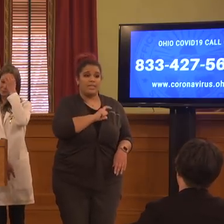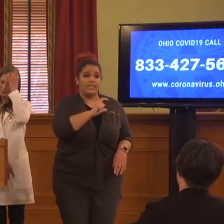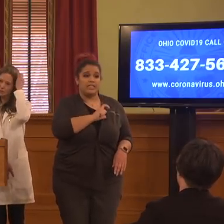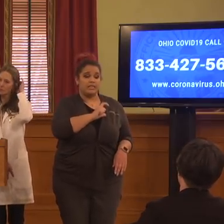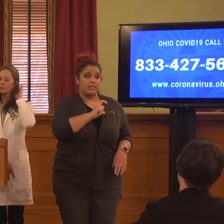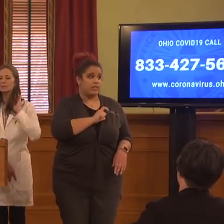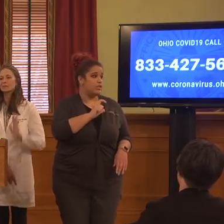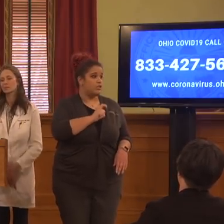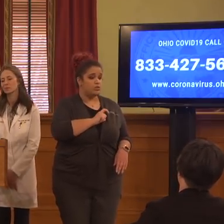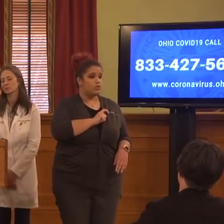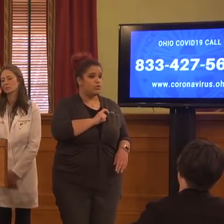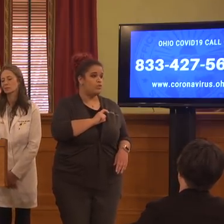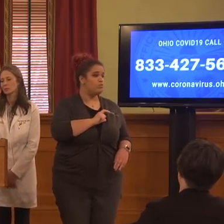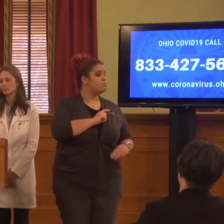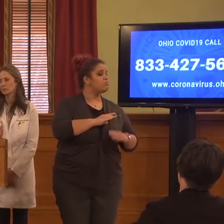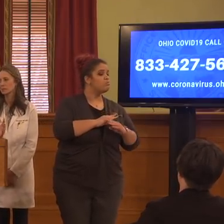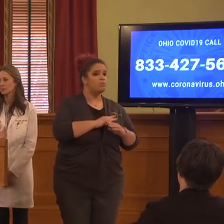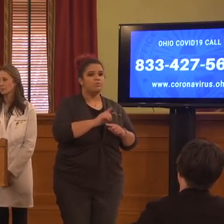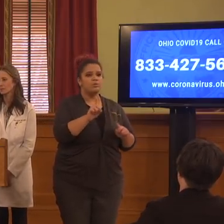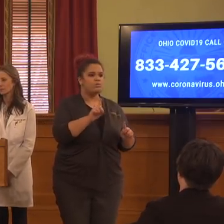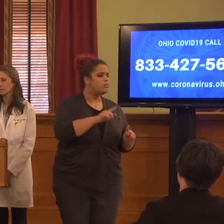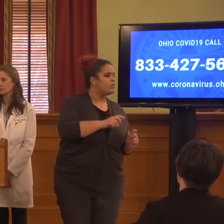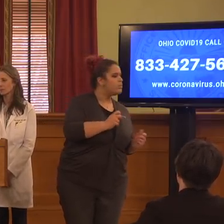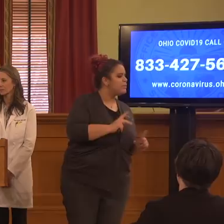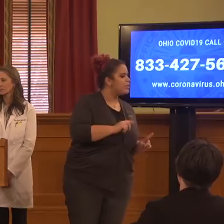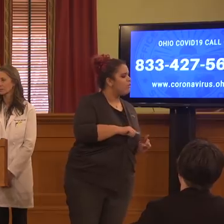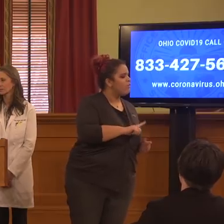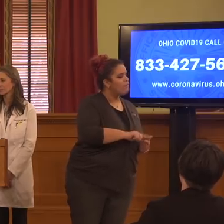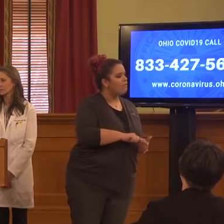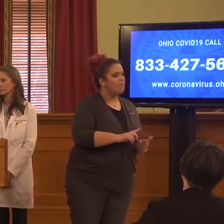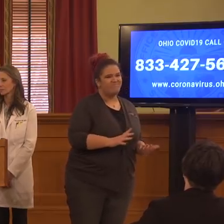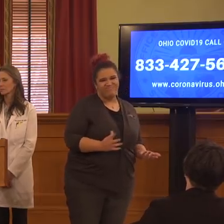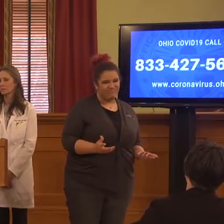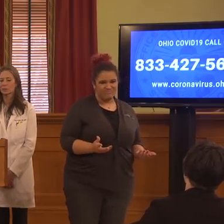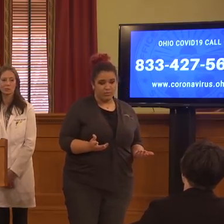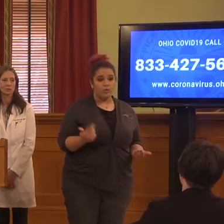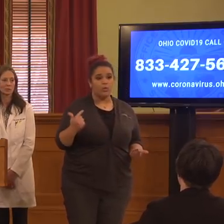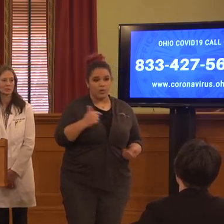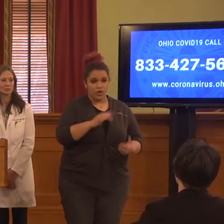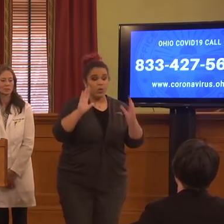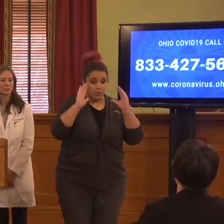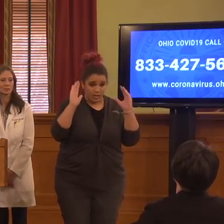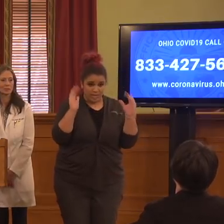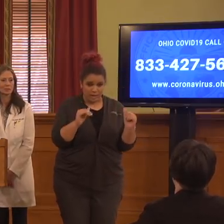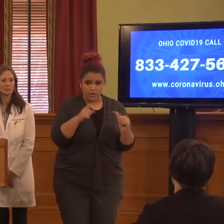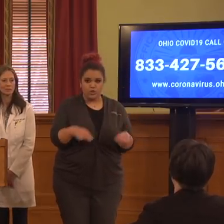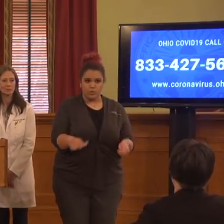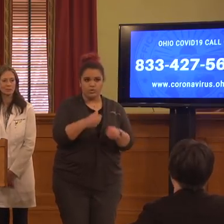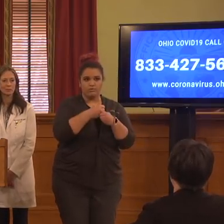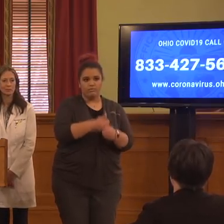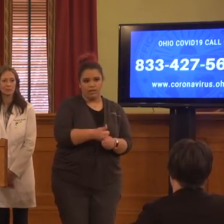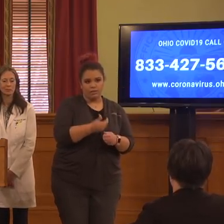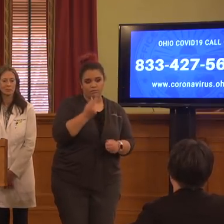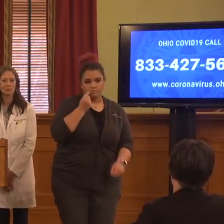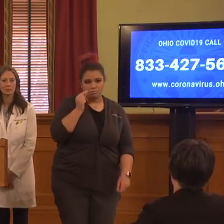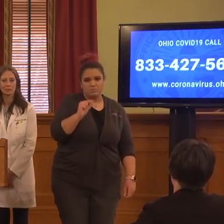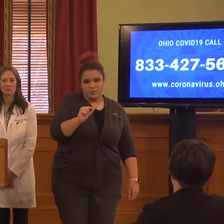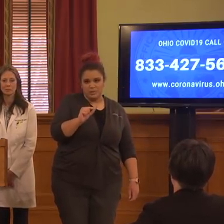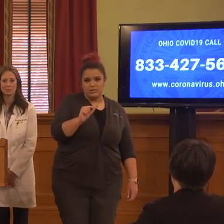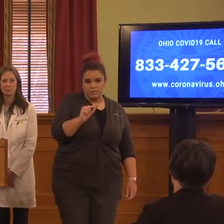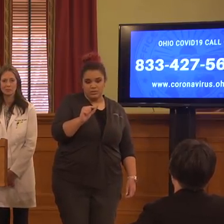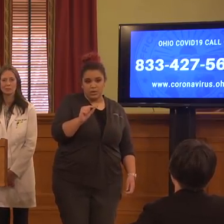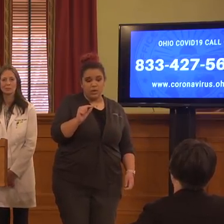the state of Ohio. We expect that people will abide by this. We expect people to